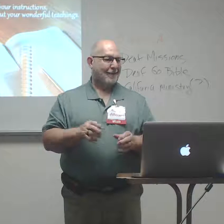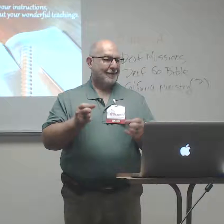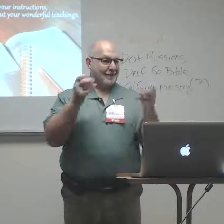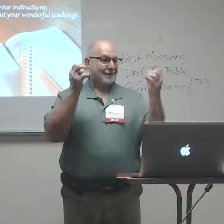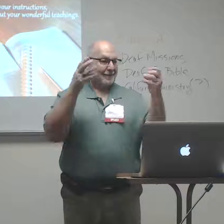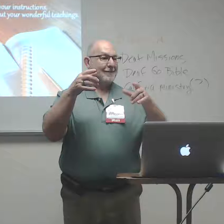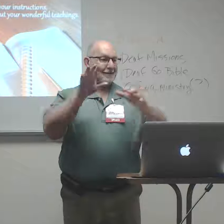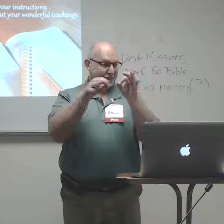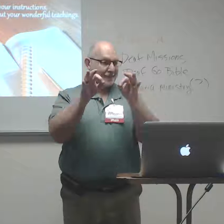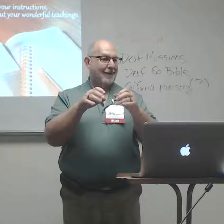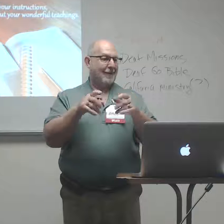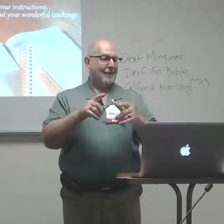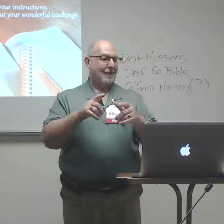by.